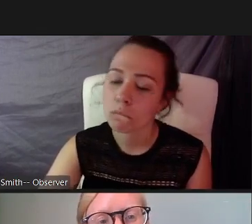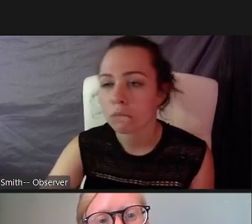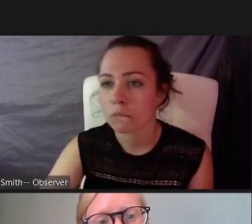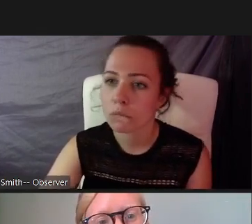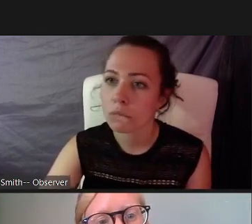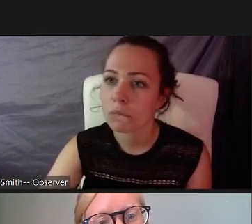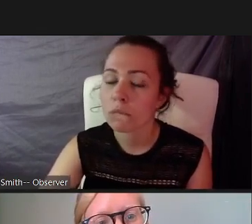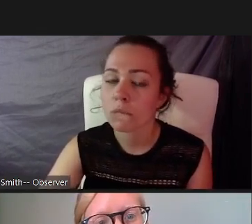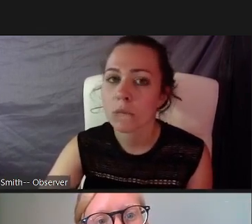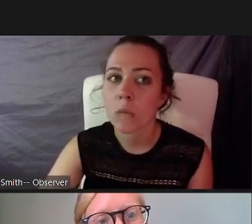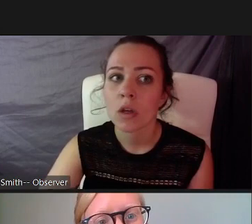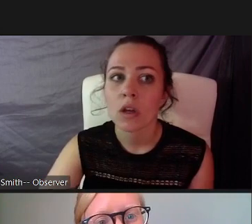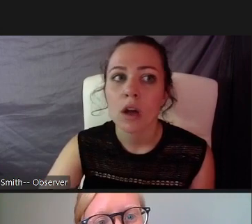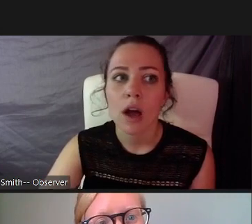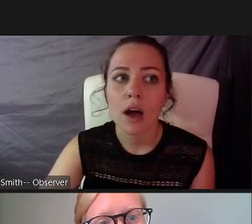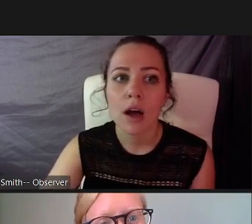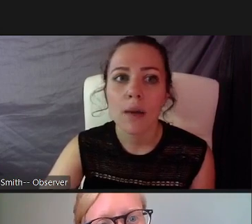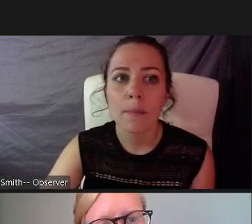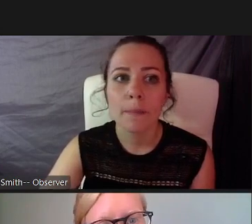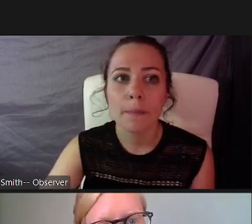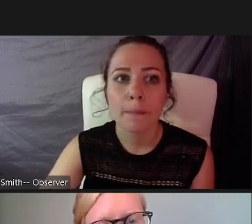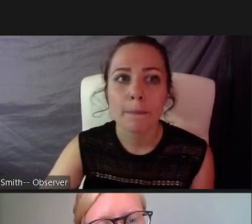Because I guess that depends.